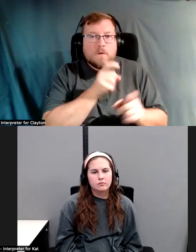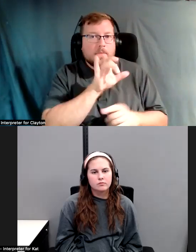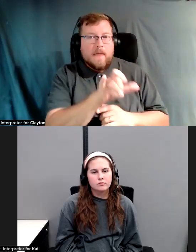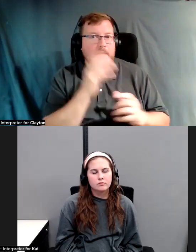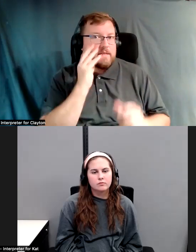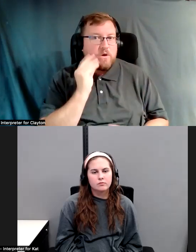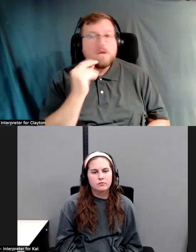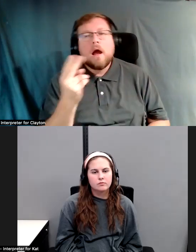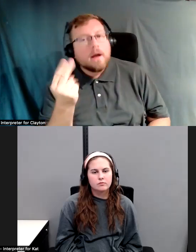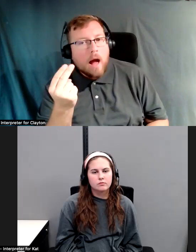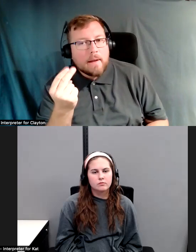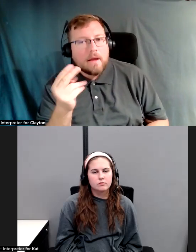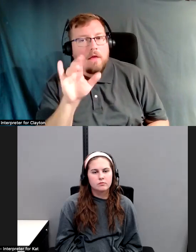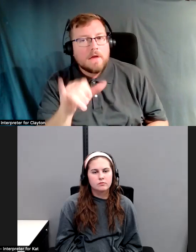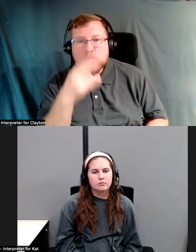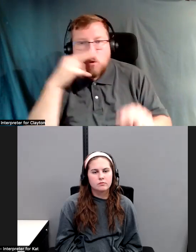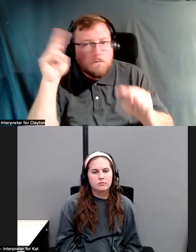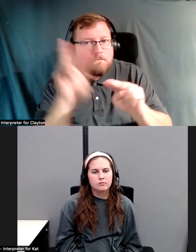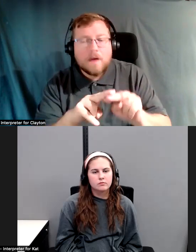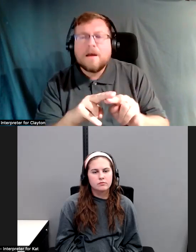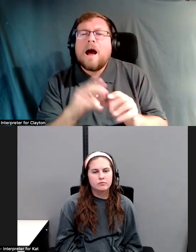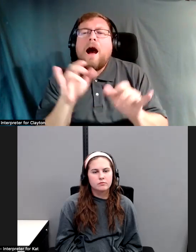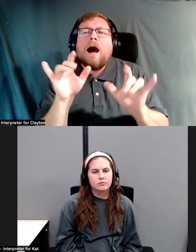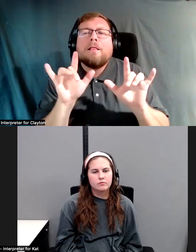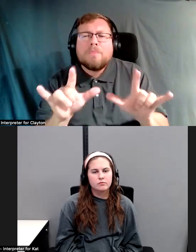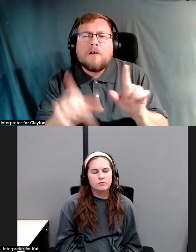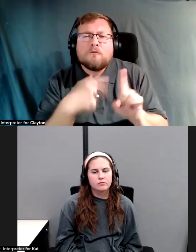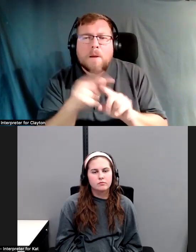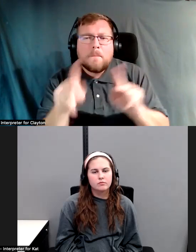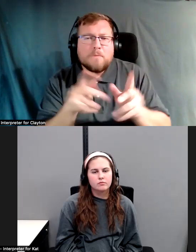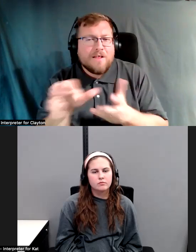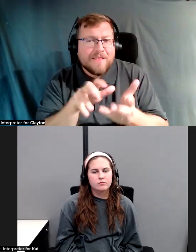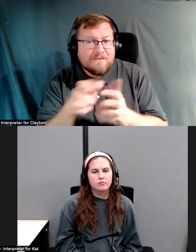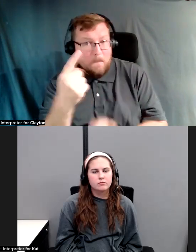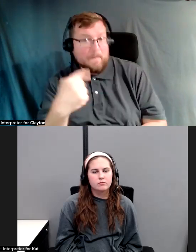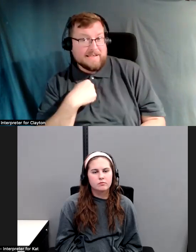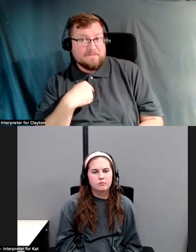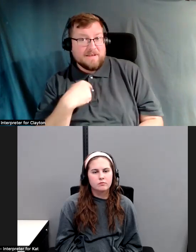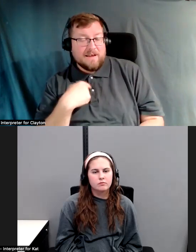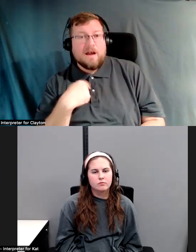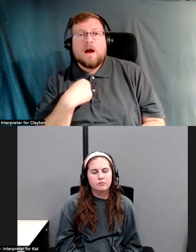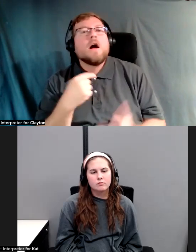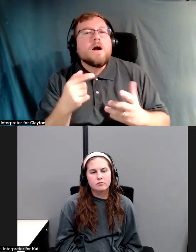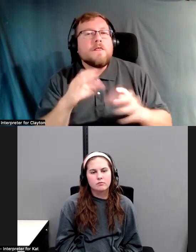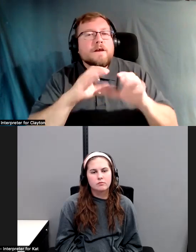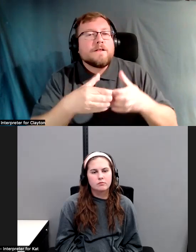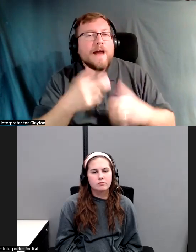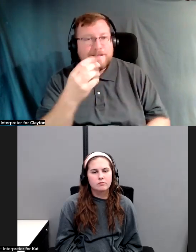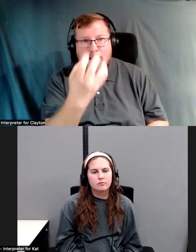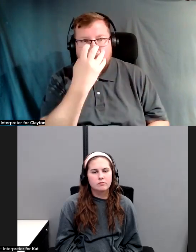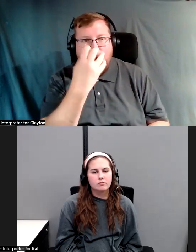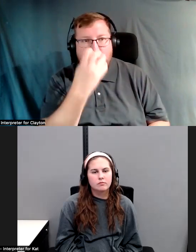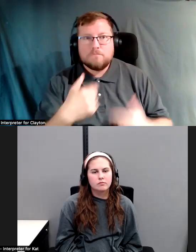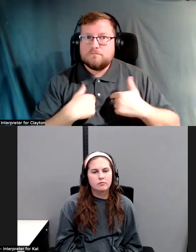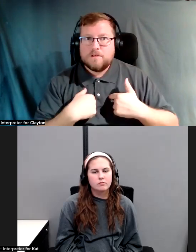and comedy is always fun. I love making people laugh. I love being the class clown. You know, and